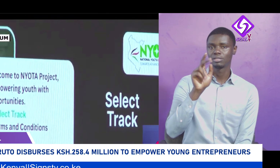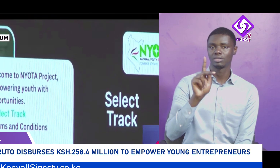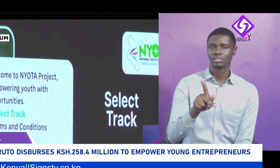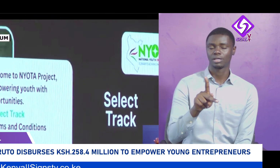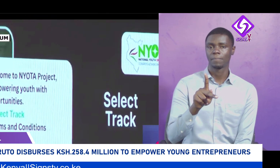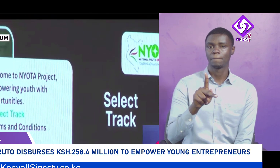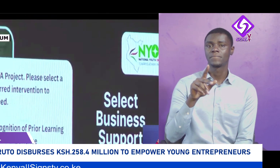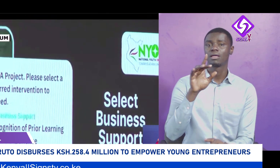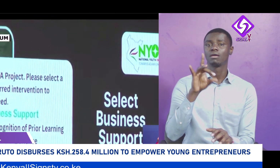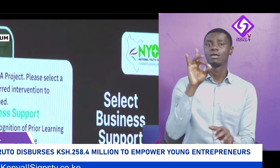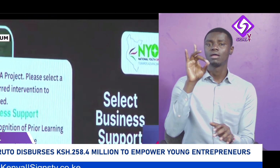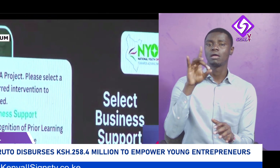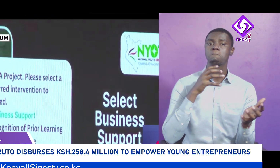Select business support.